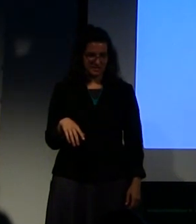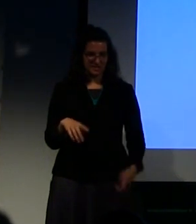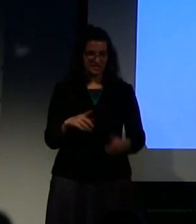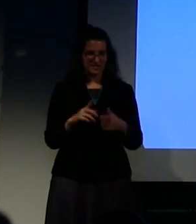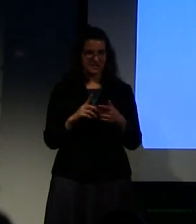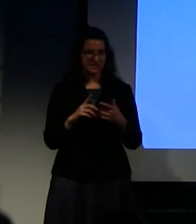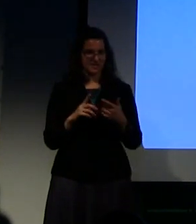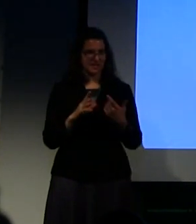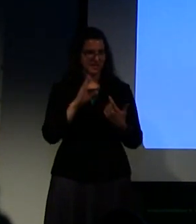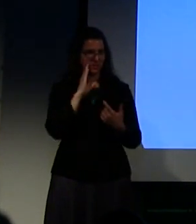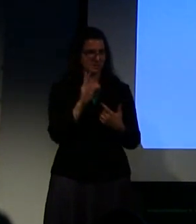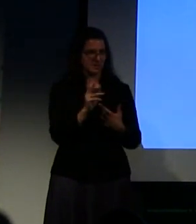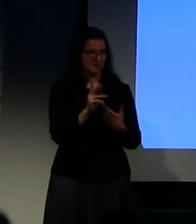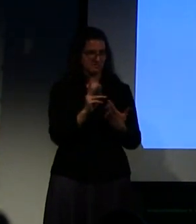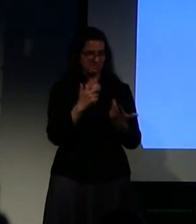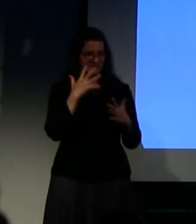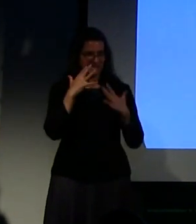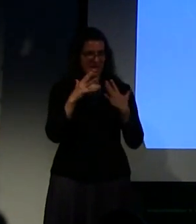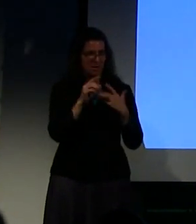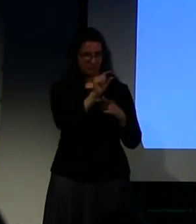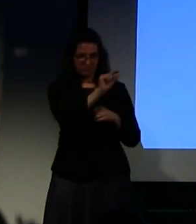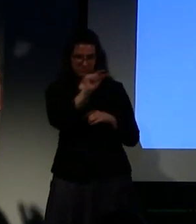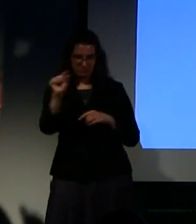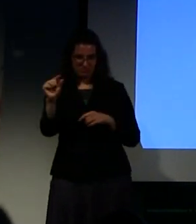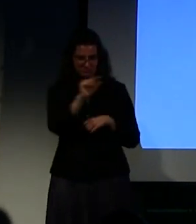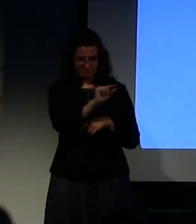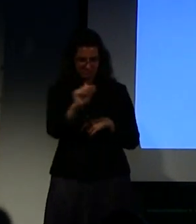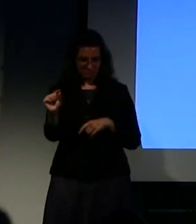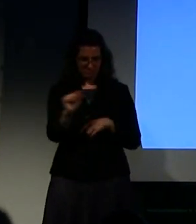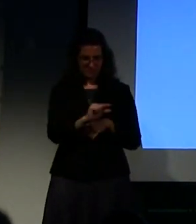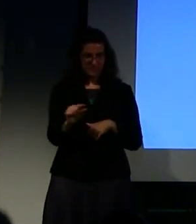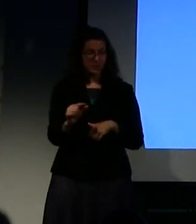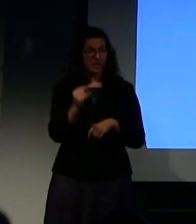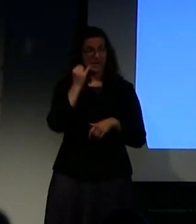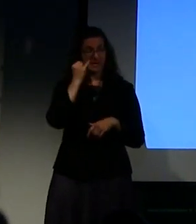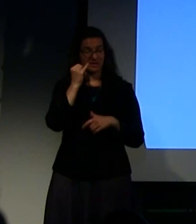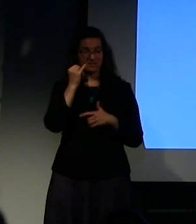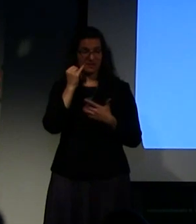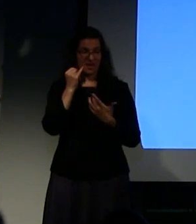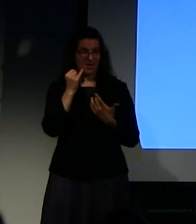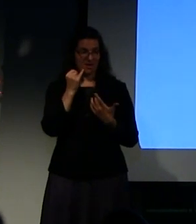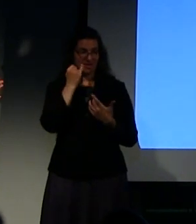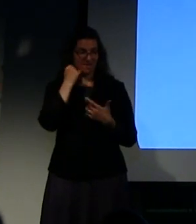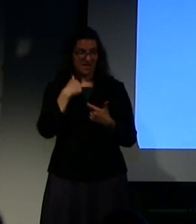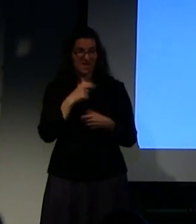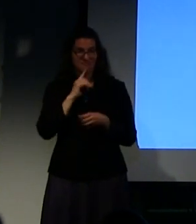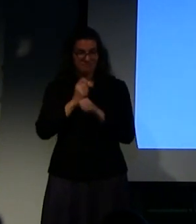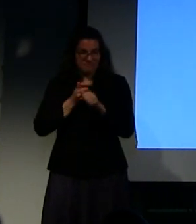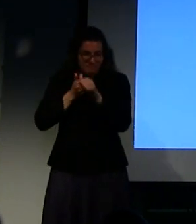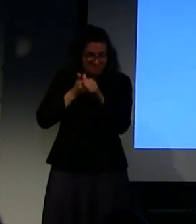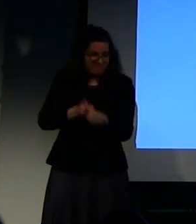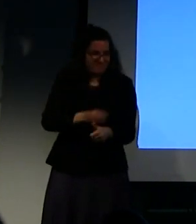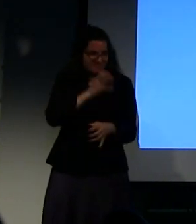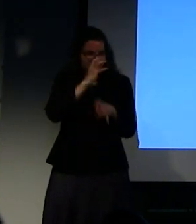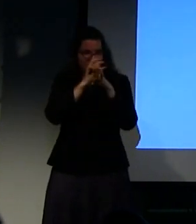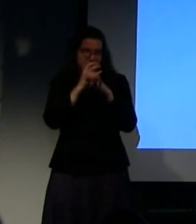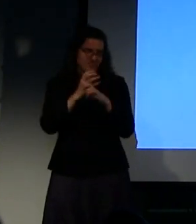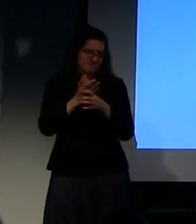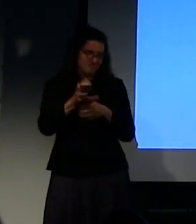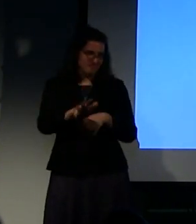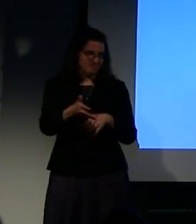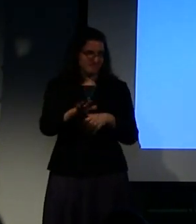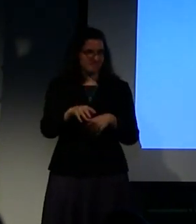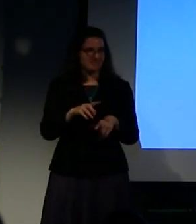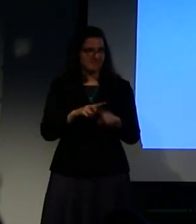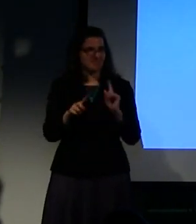and there'd be these rows of sounds. Now, whether I stayed entirely in line with that was questionable. But at least it was a